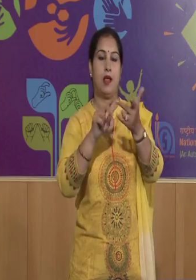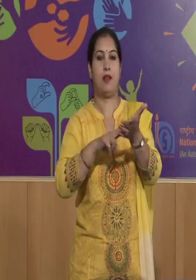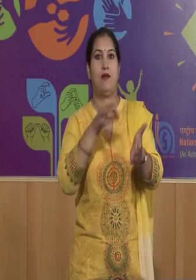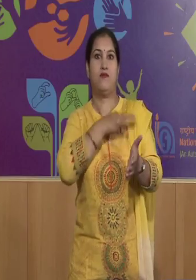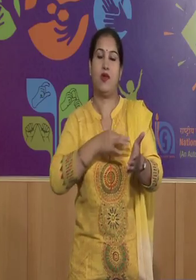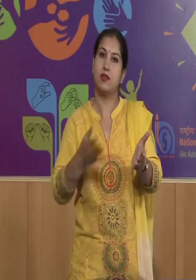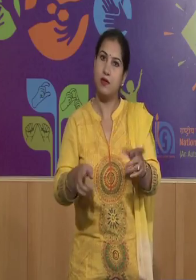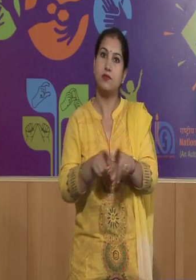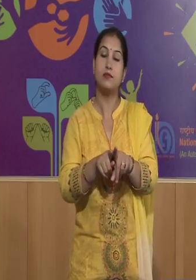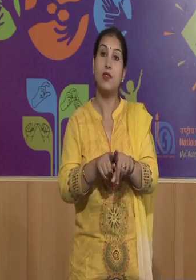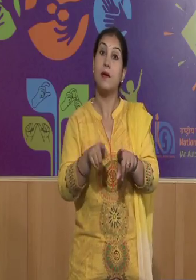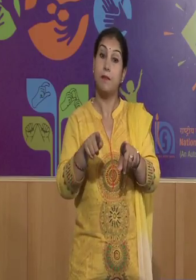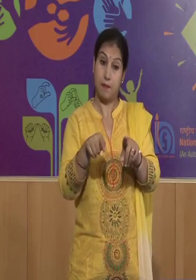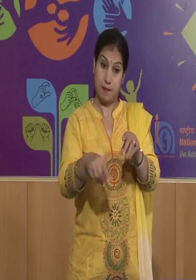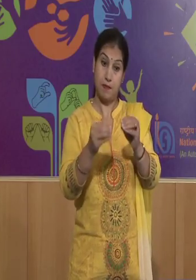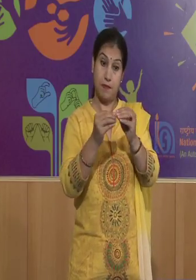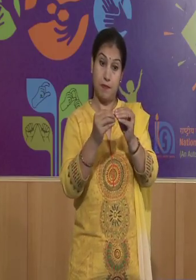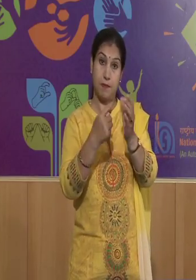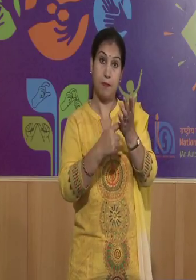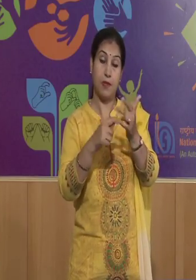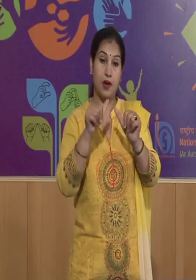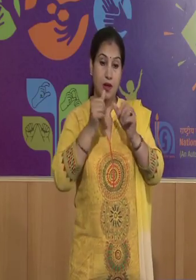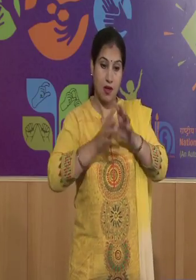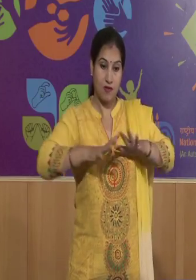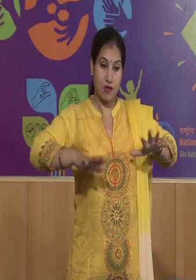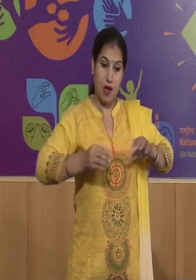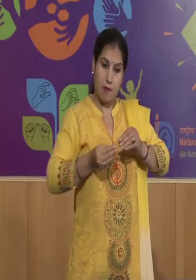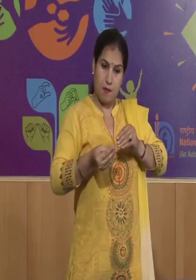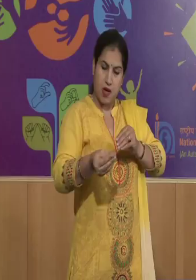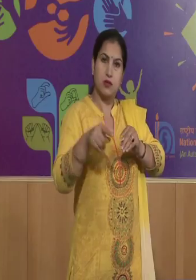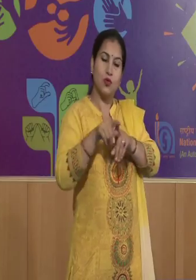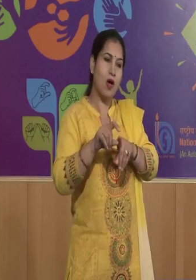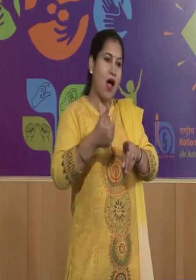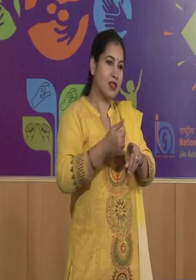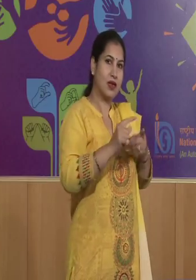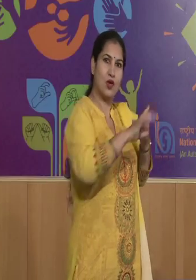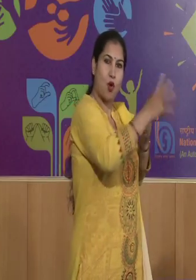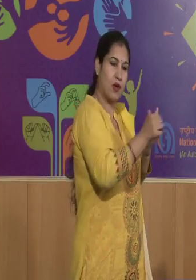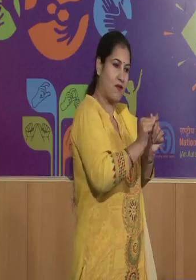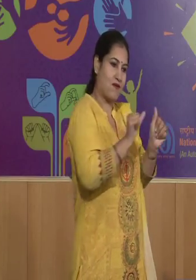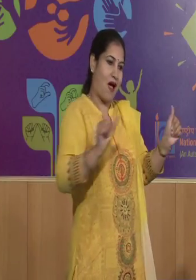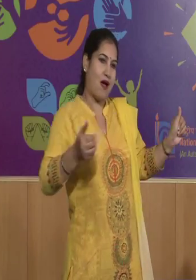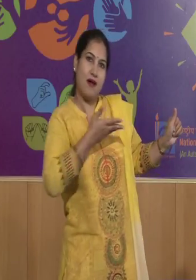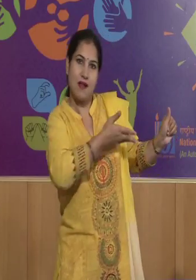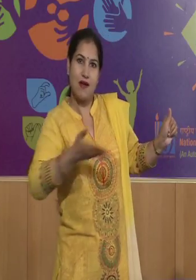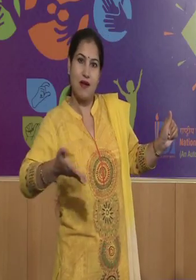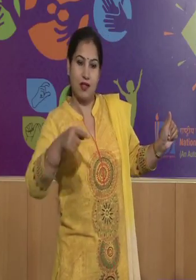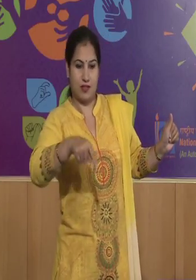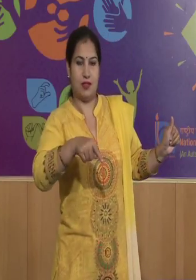Also, since Britain is situated away from other European countries, it has